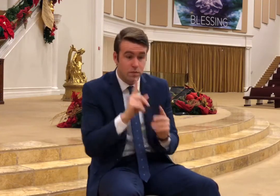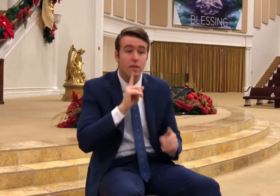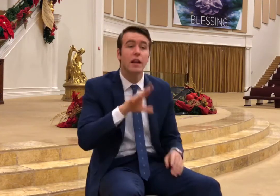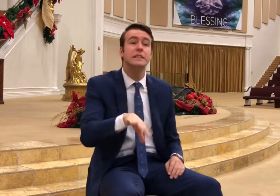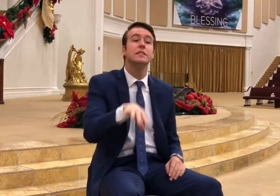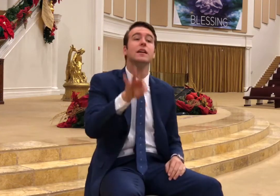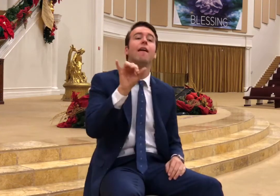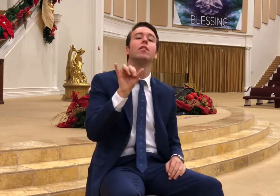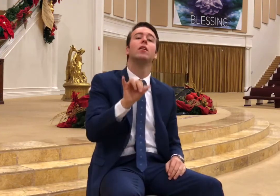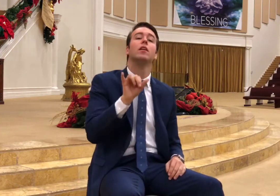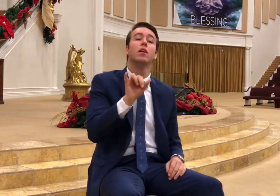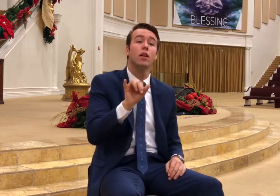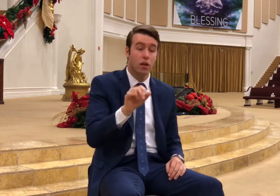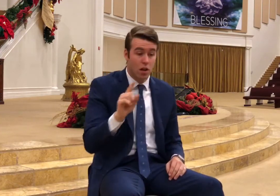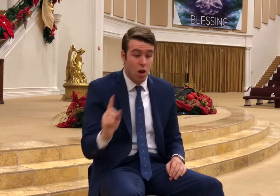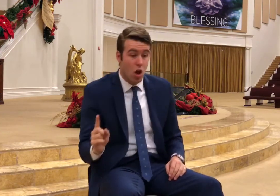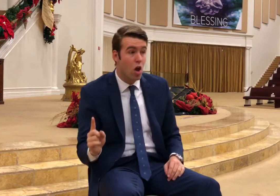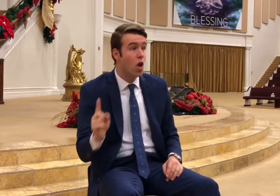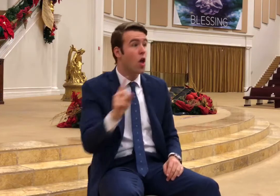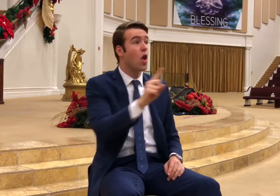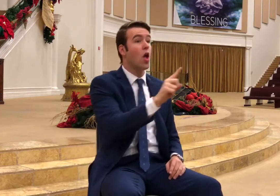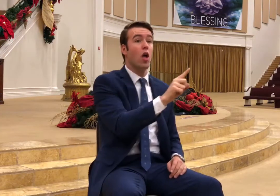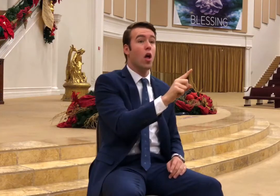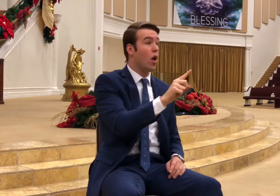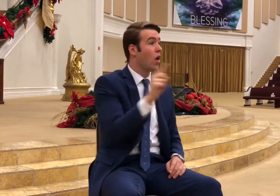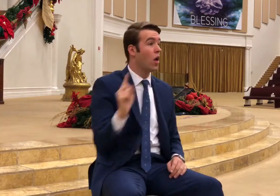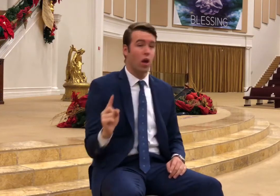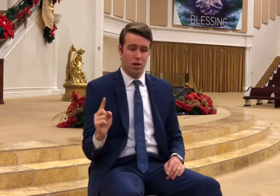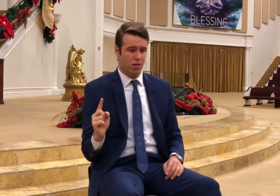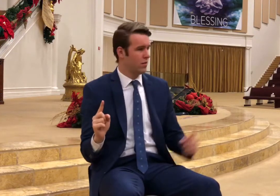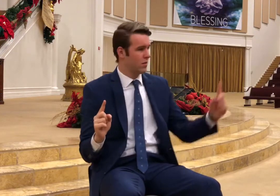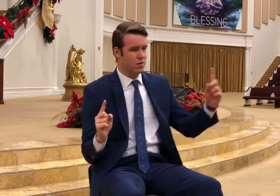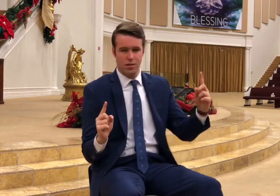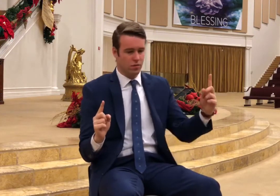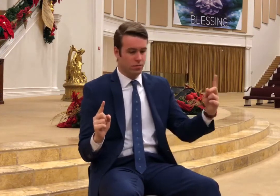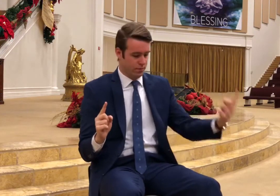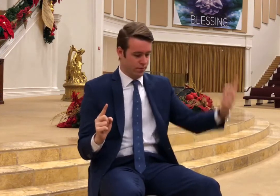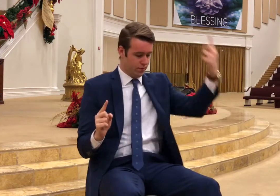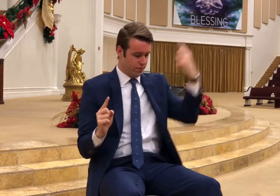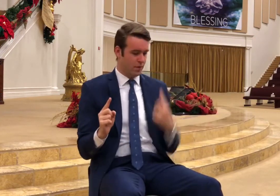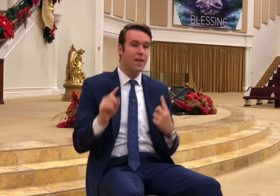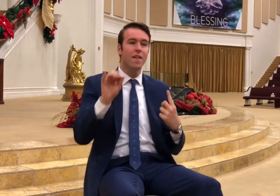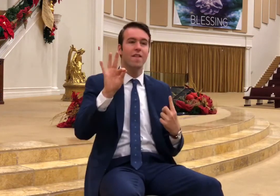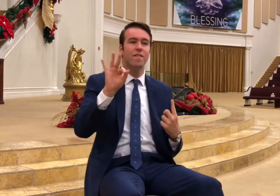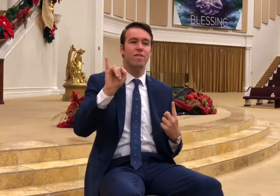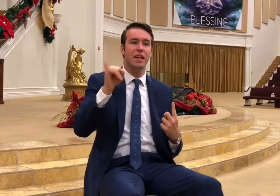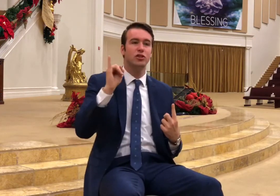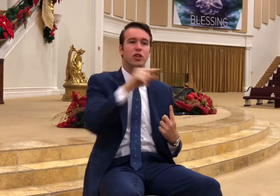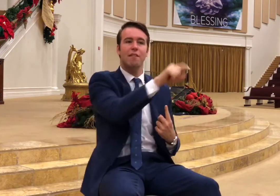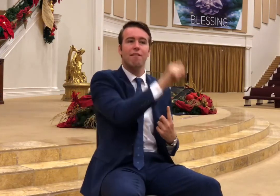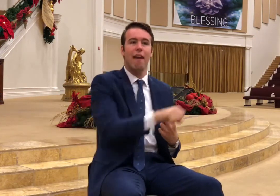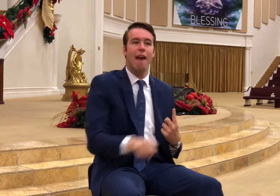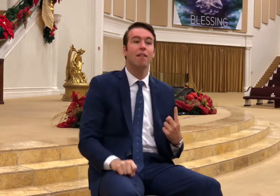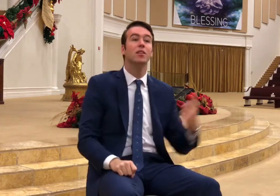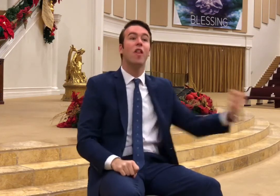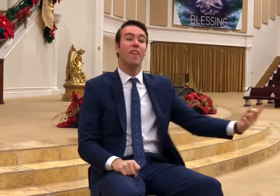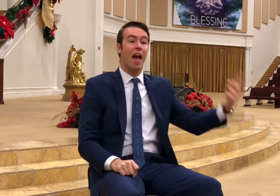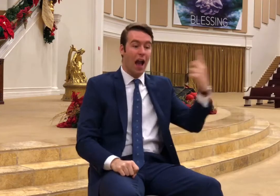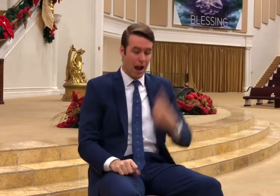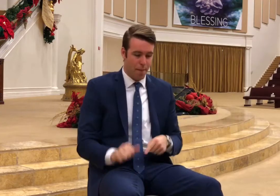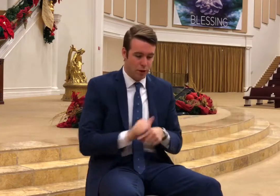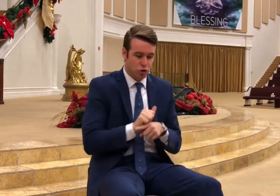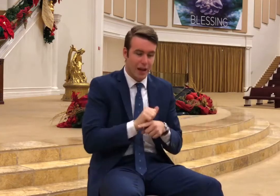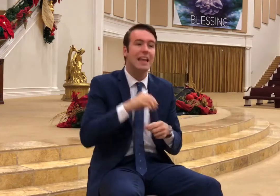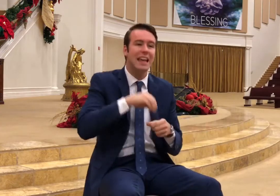go to Fiji. It's about a 90-minute process of paperwork, and those ministers can be trained